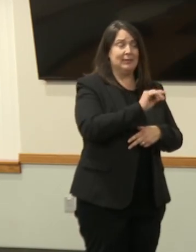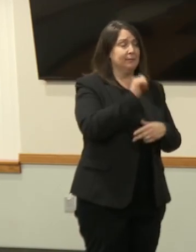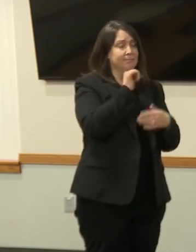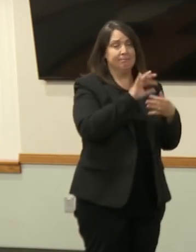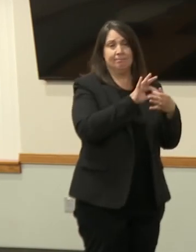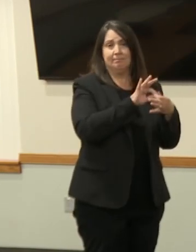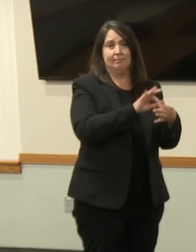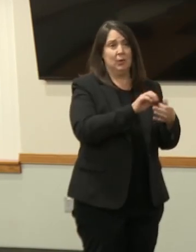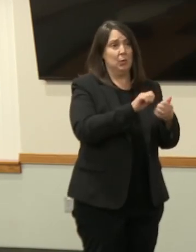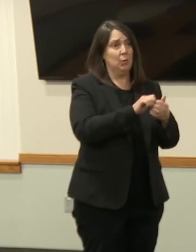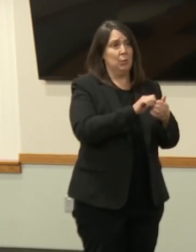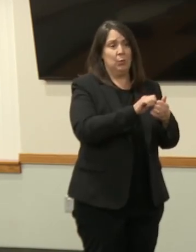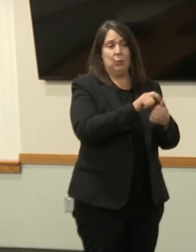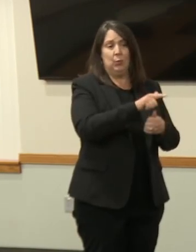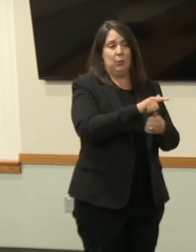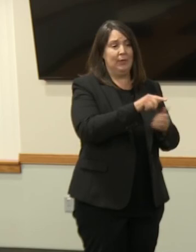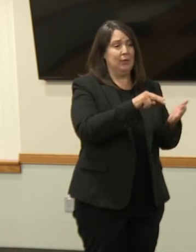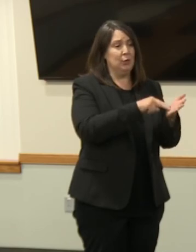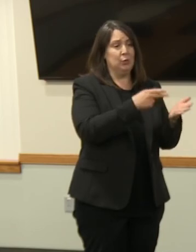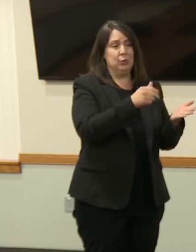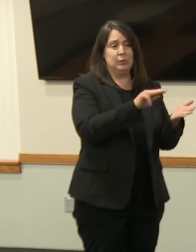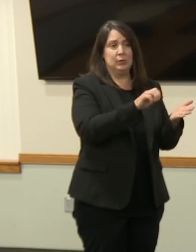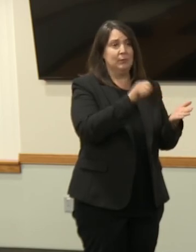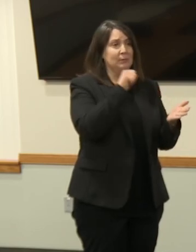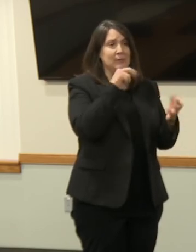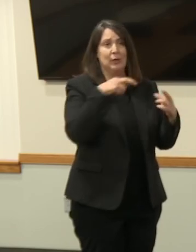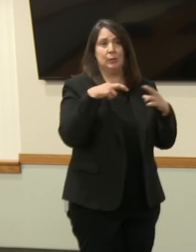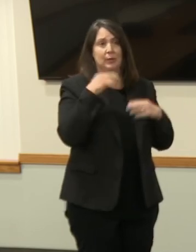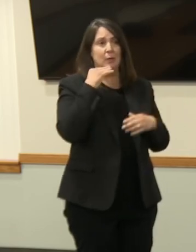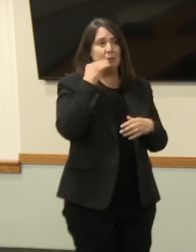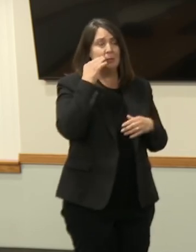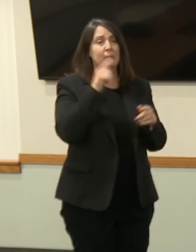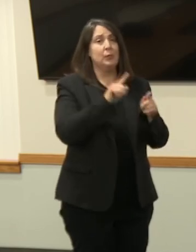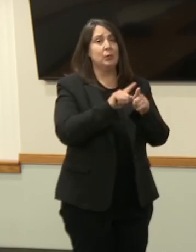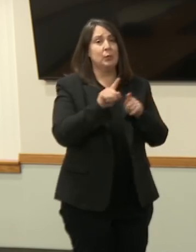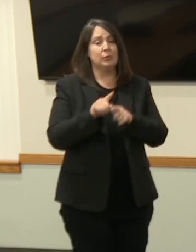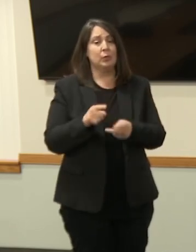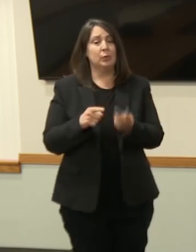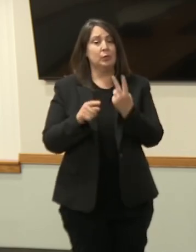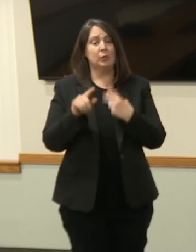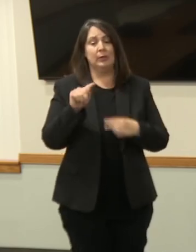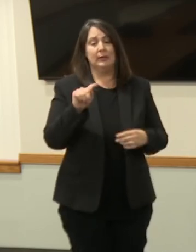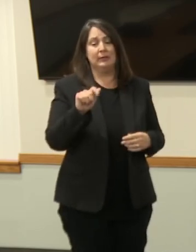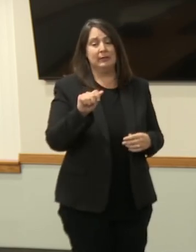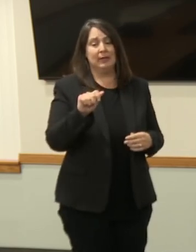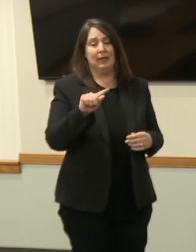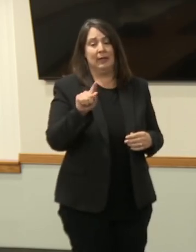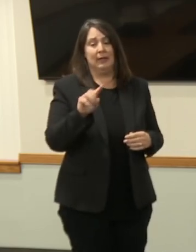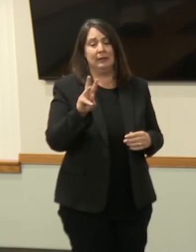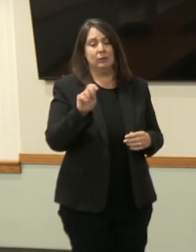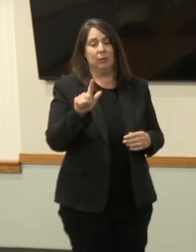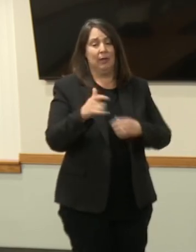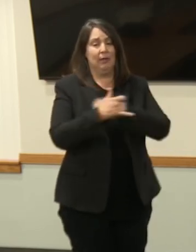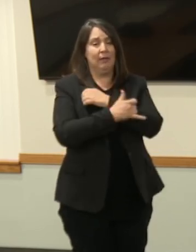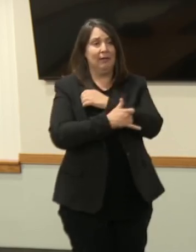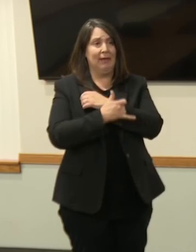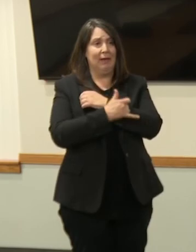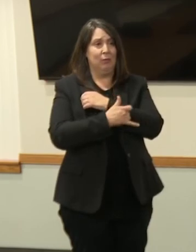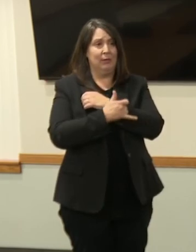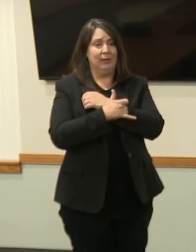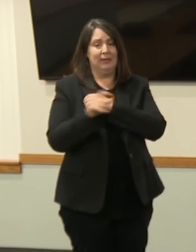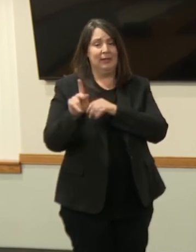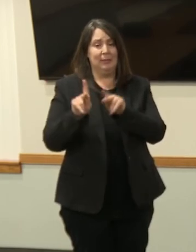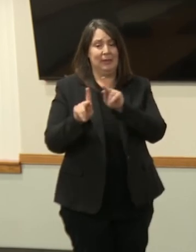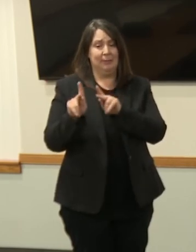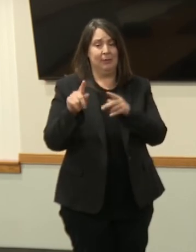with a long-term care facility, as well as 2 Tazewell County residents, 1 male in their 70s